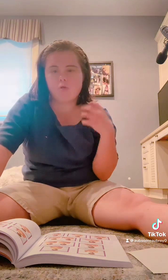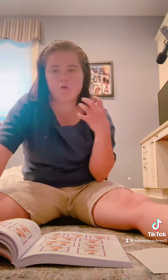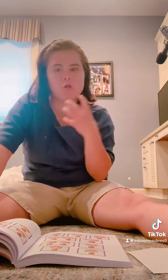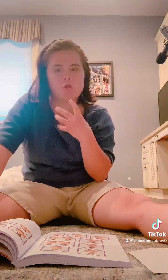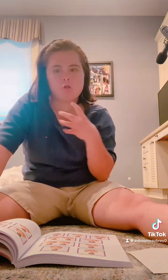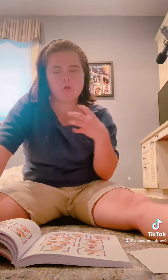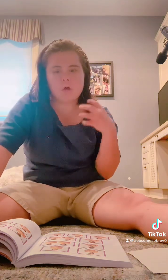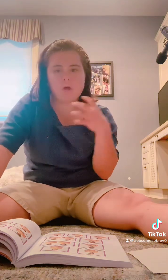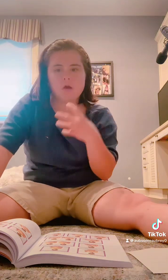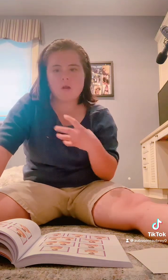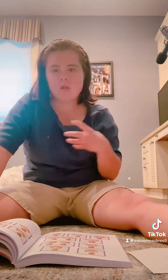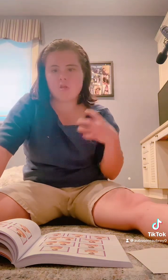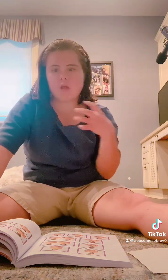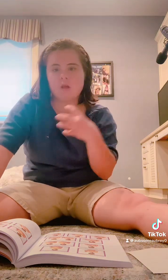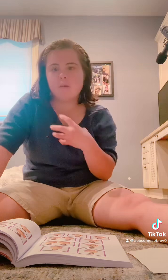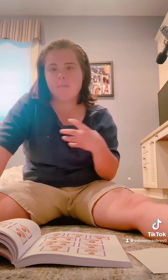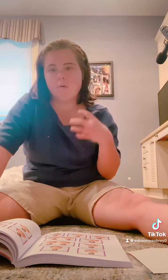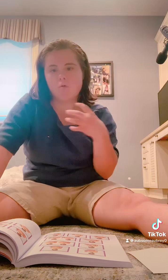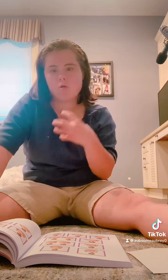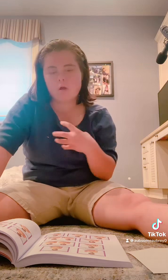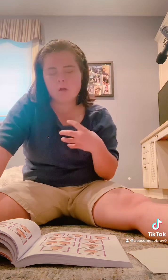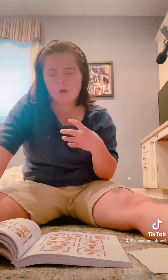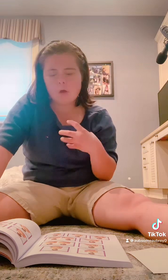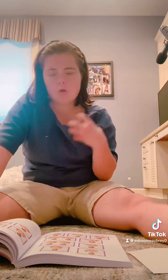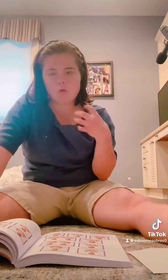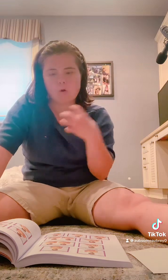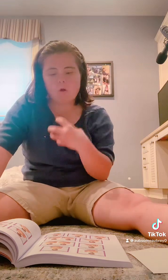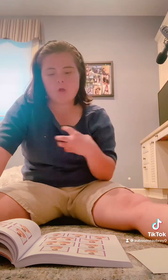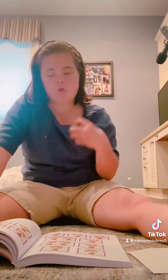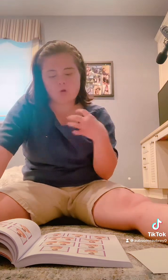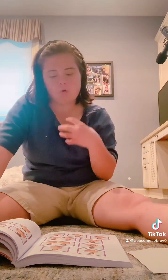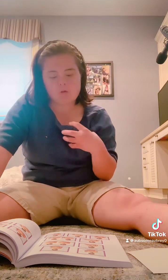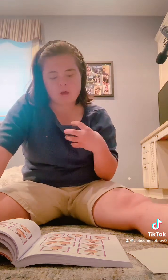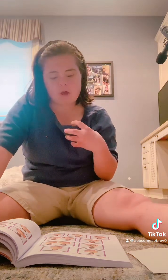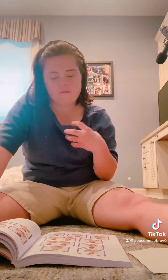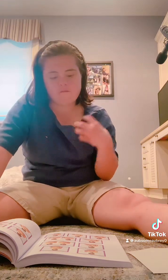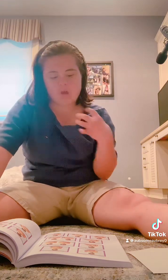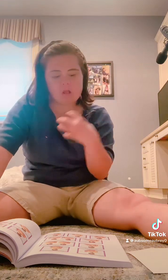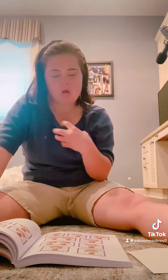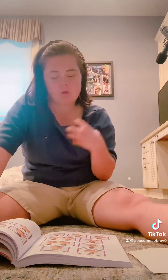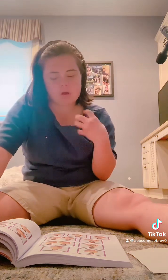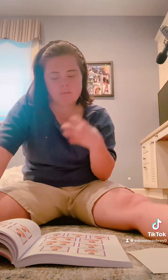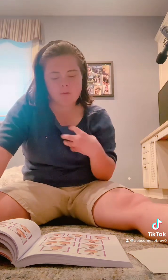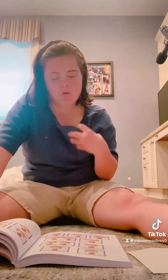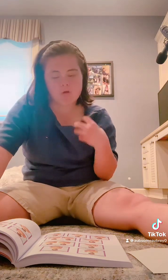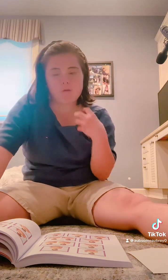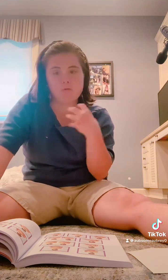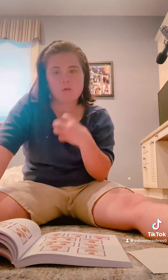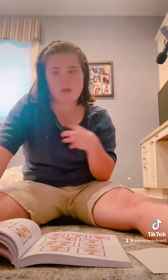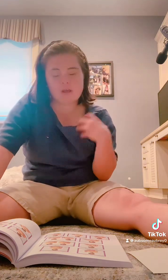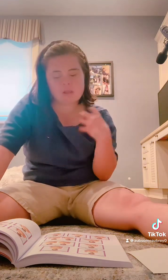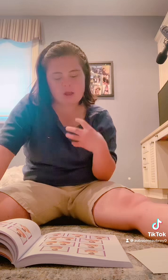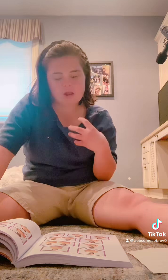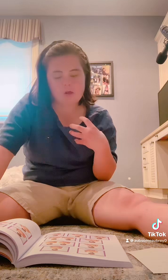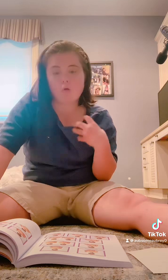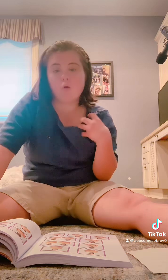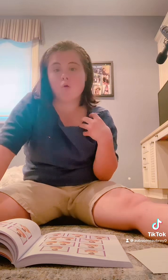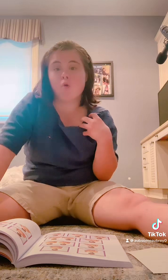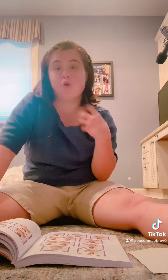just kind of shake it in motion. So it shows that feeling or that emotion of just excited, or that you